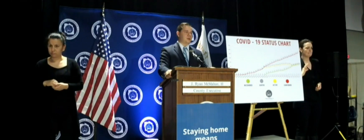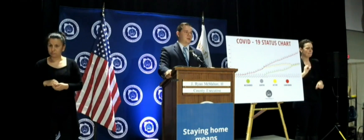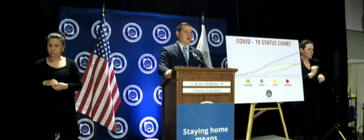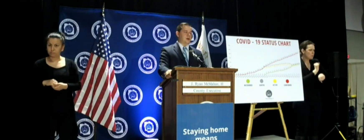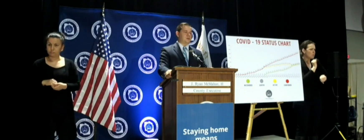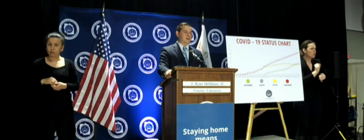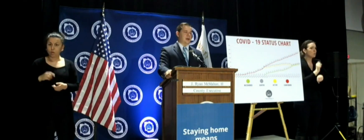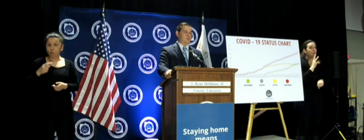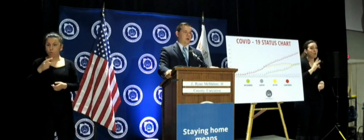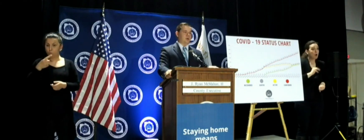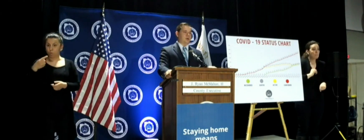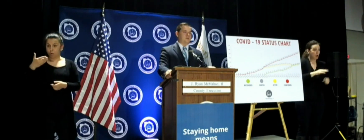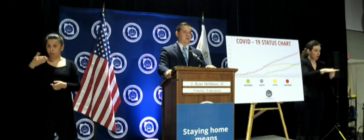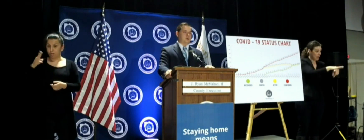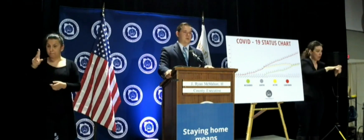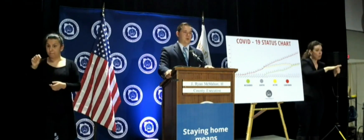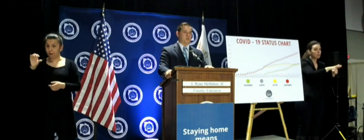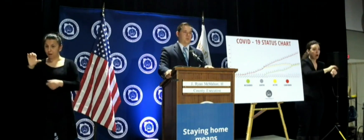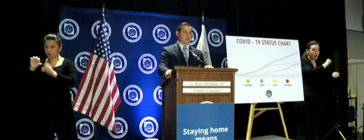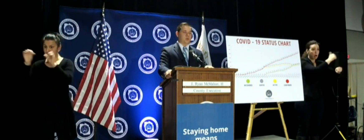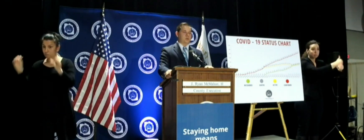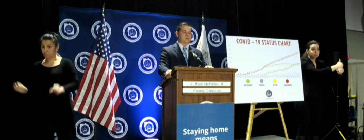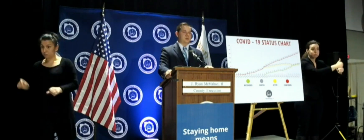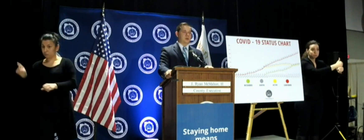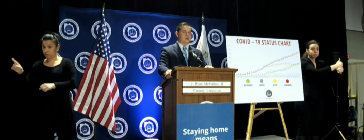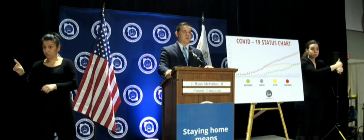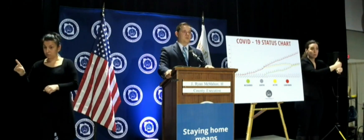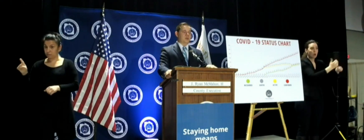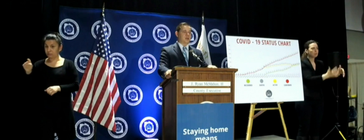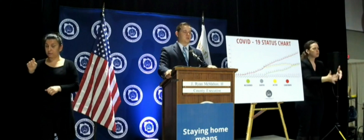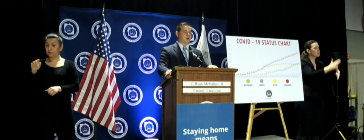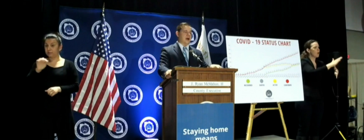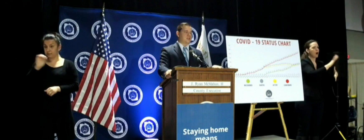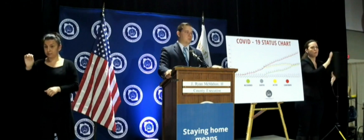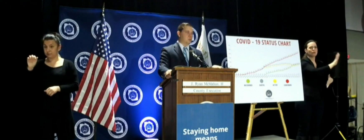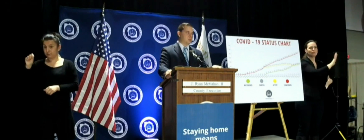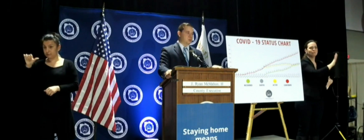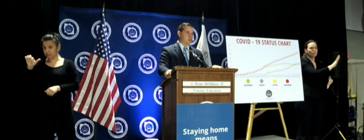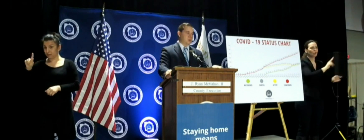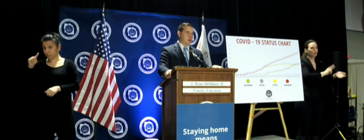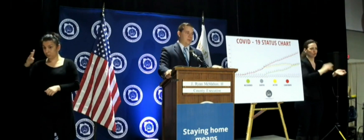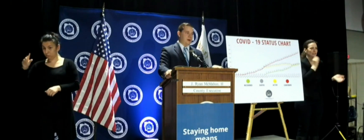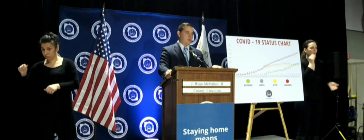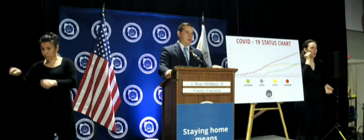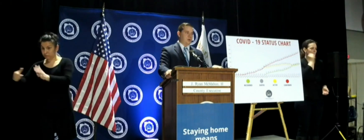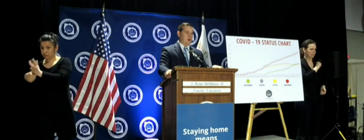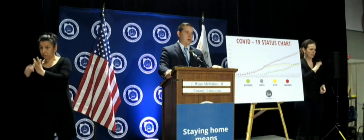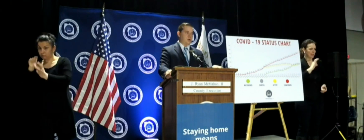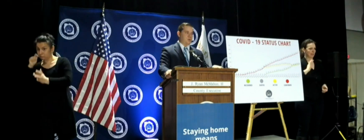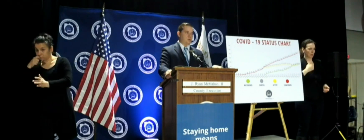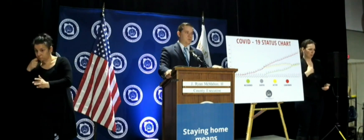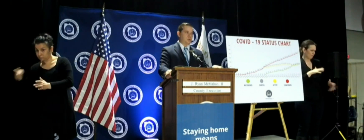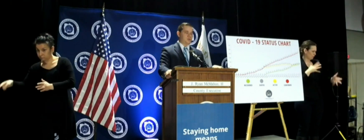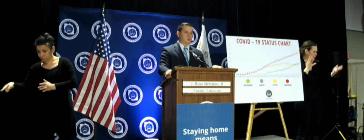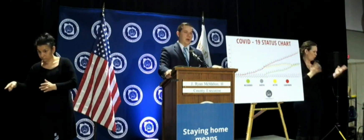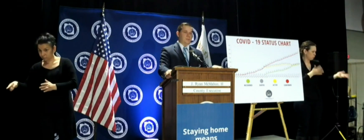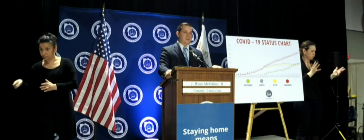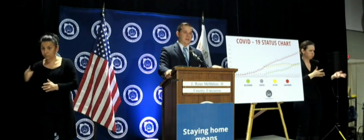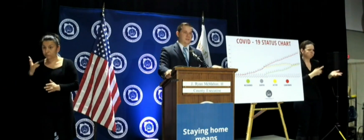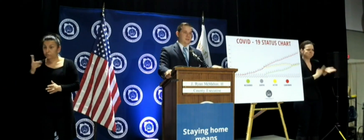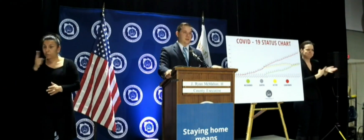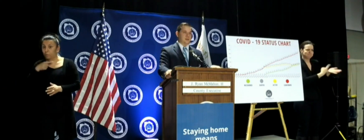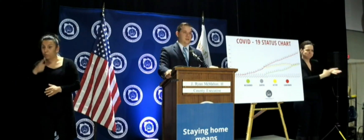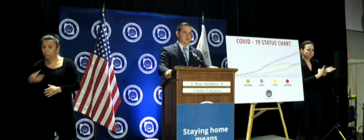site to have a priority for nursing home employees. We've talked to our hospitals about doing some